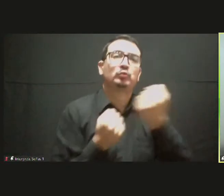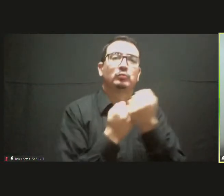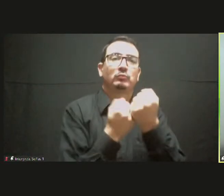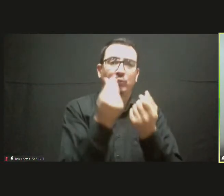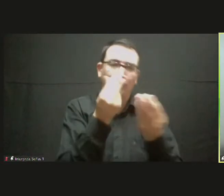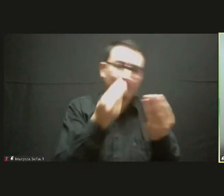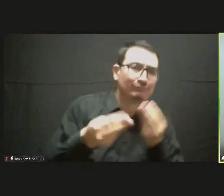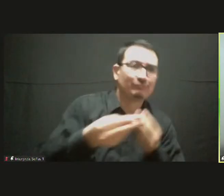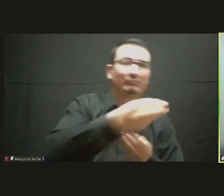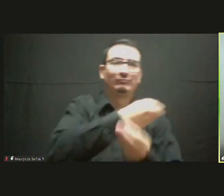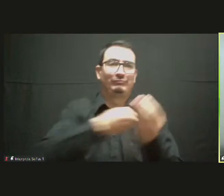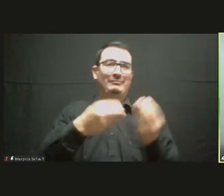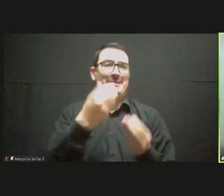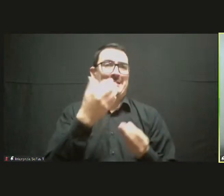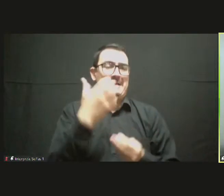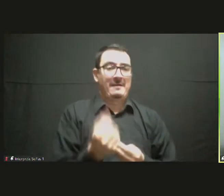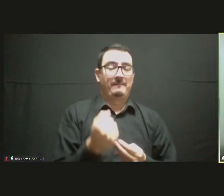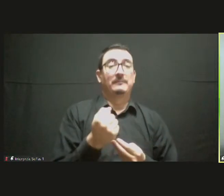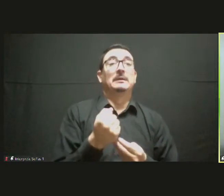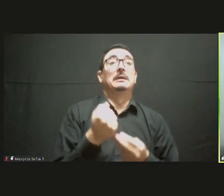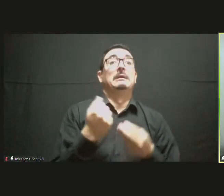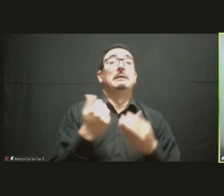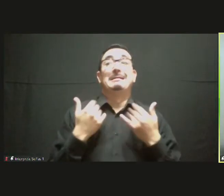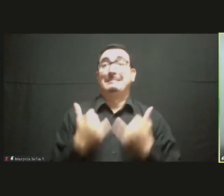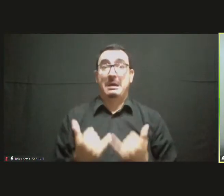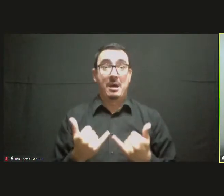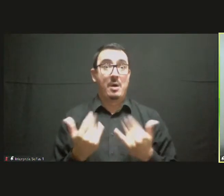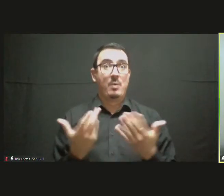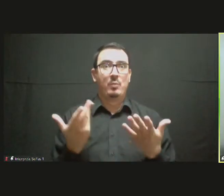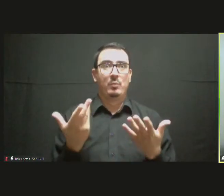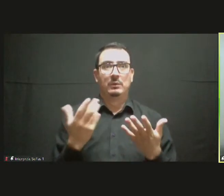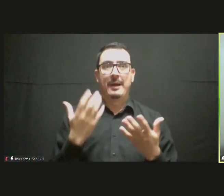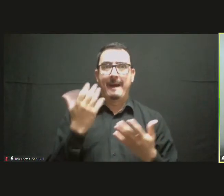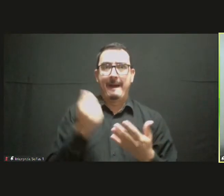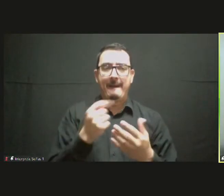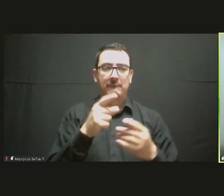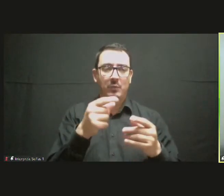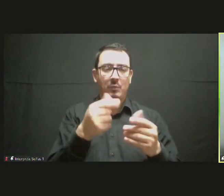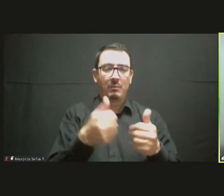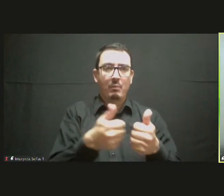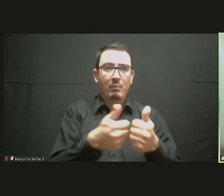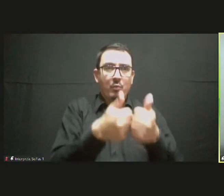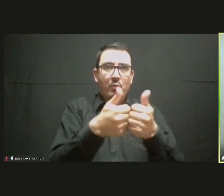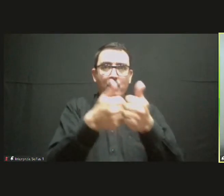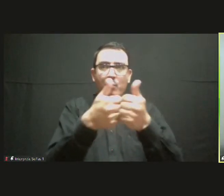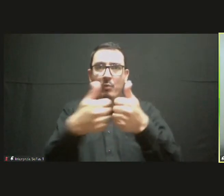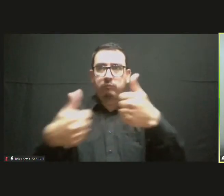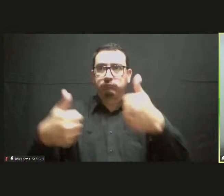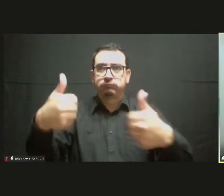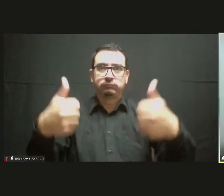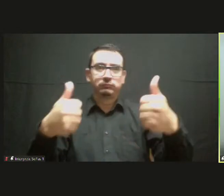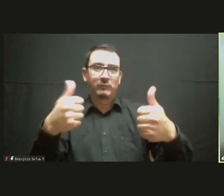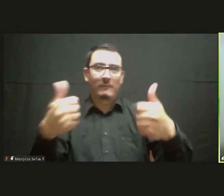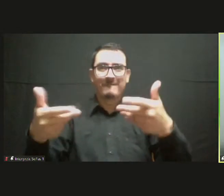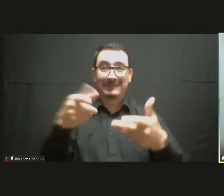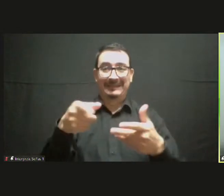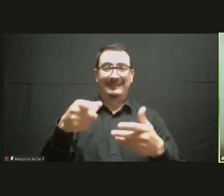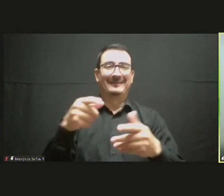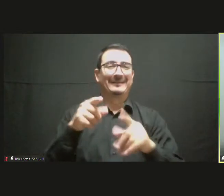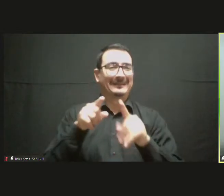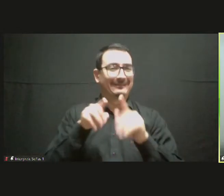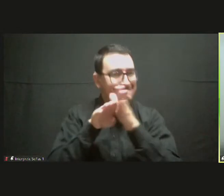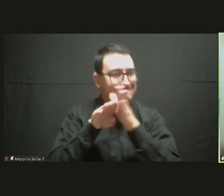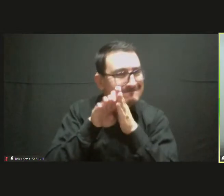supporting sustainability. Our goal is to expand the knowledge and understanding of the stakeholders on the impact of the pandemic on